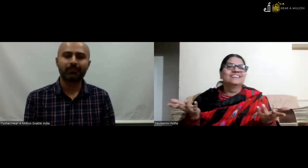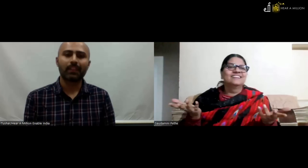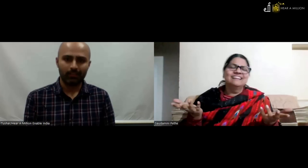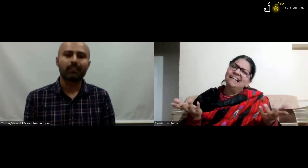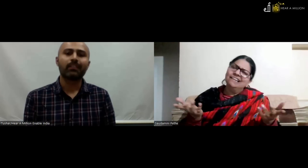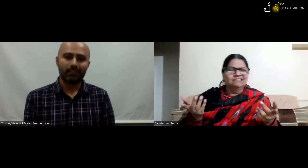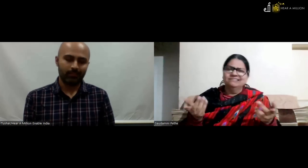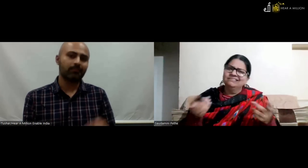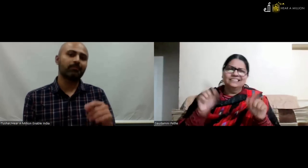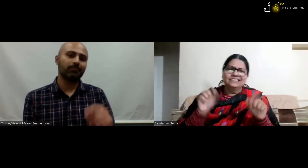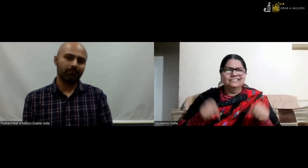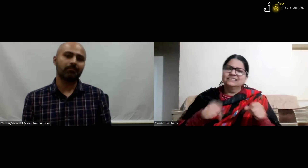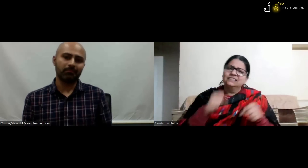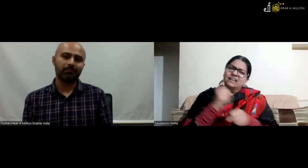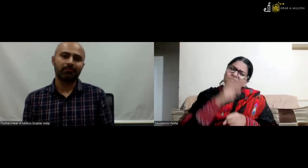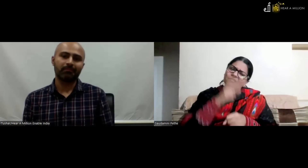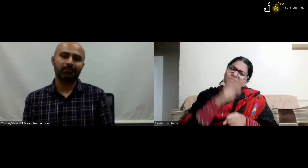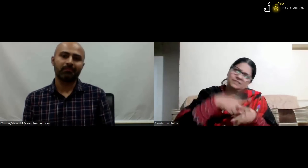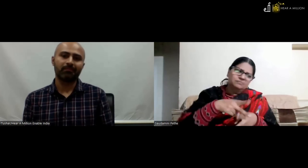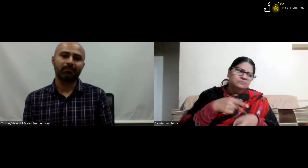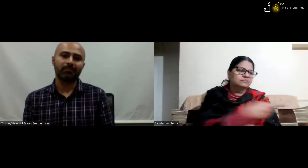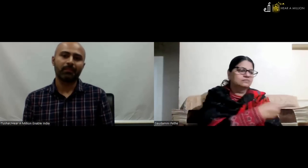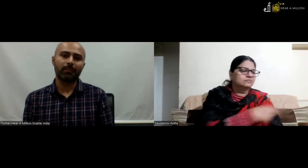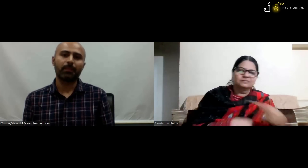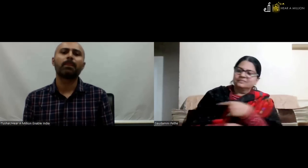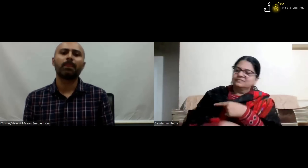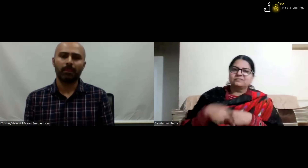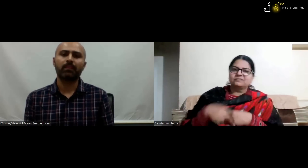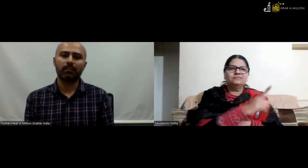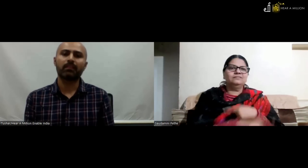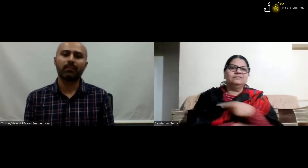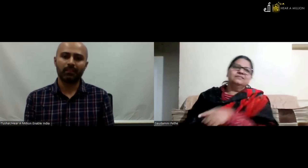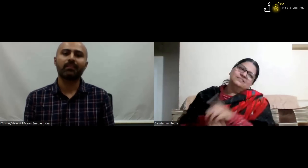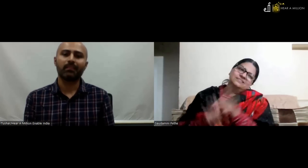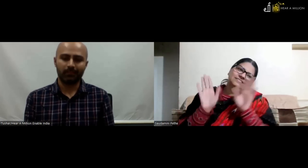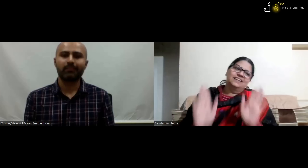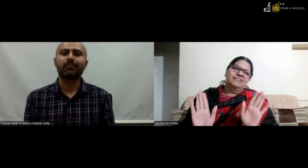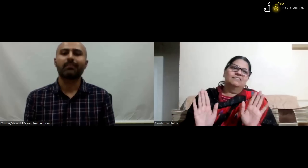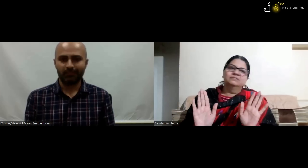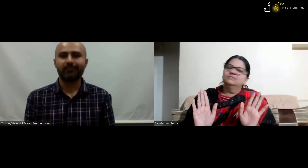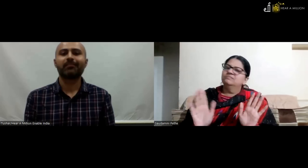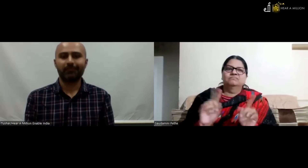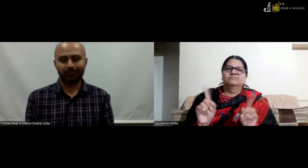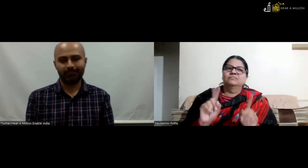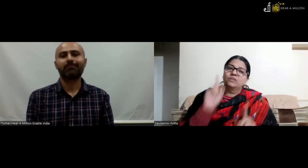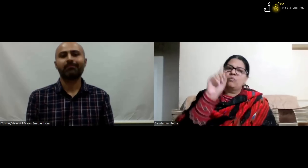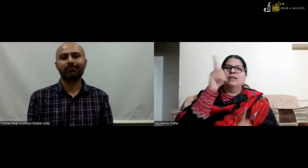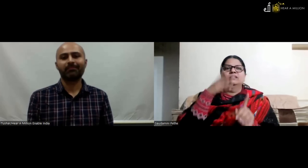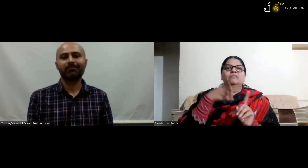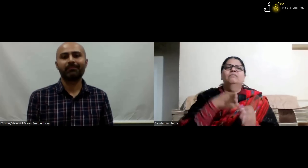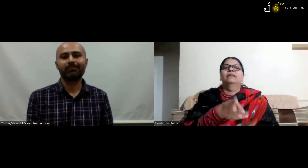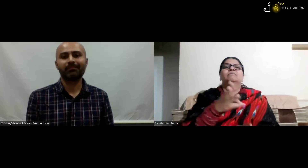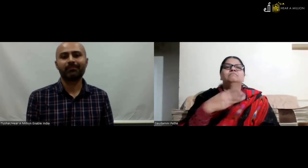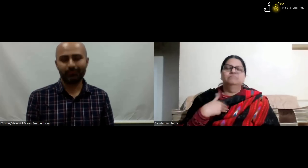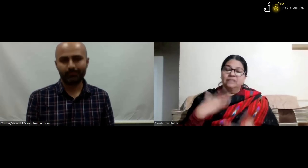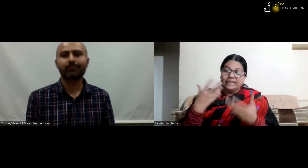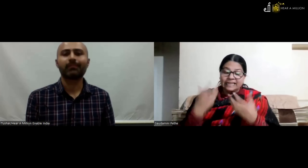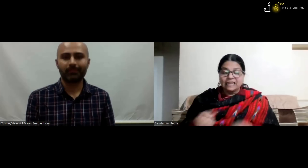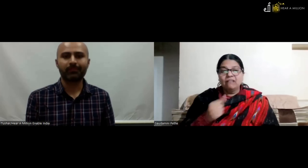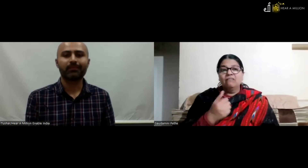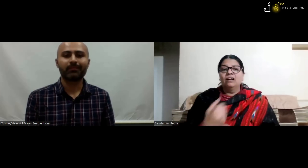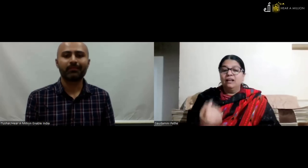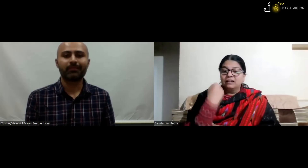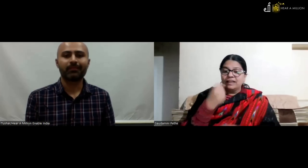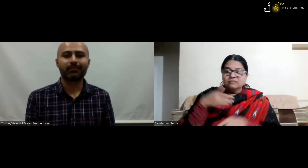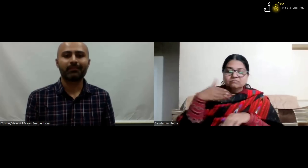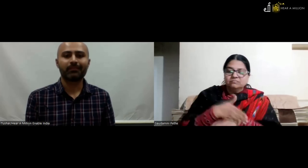are different systems where we need to see, where we fix our situation, and that's how we can go through